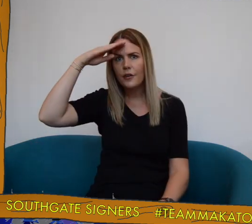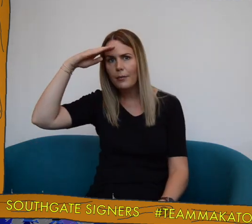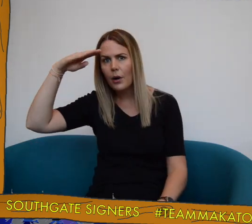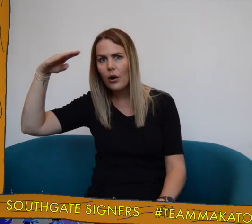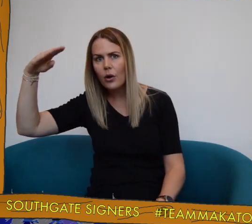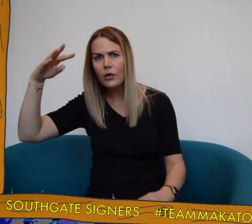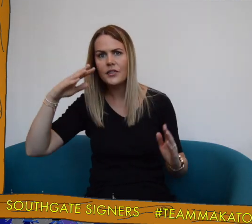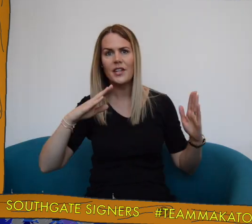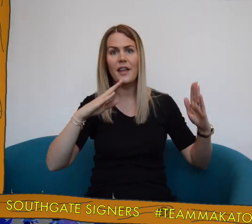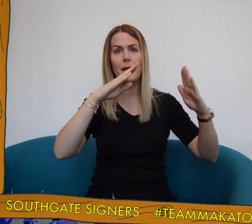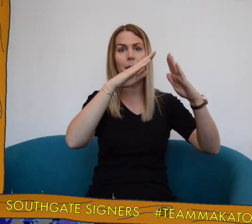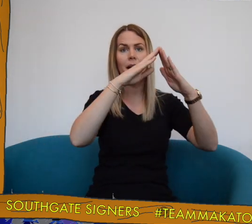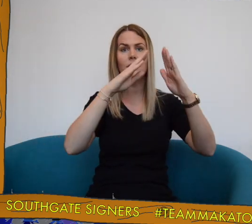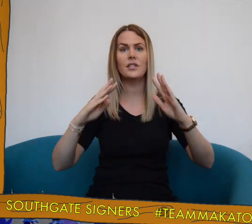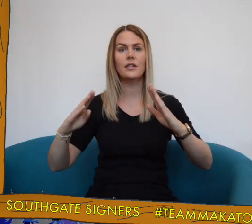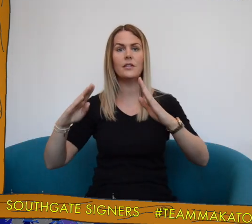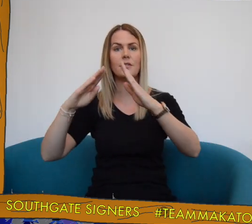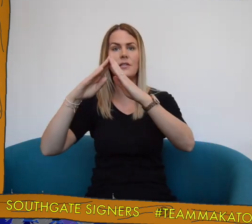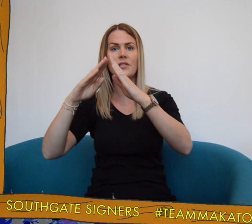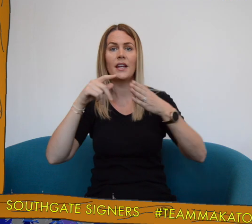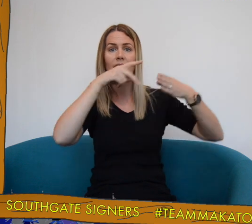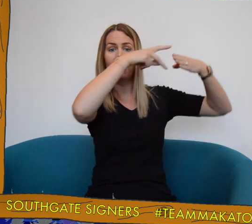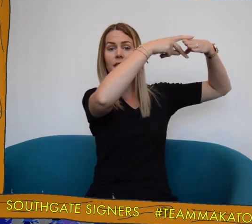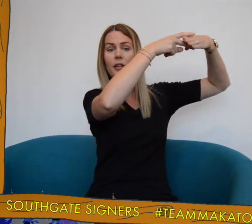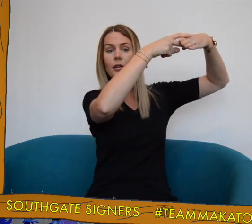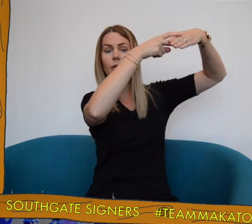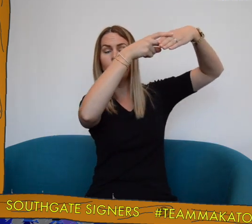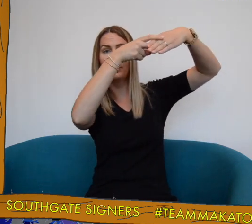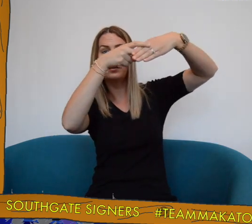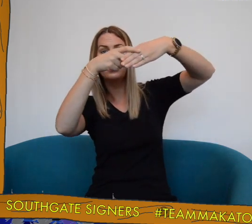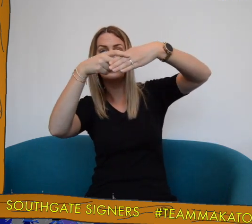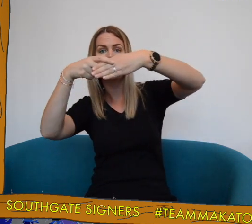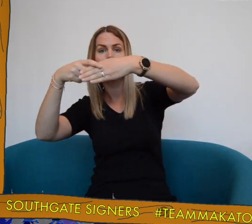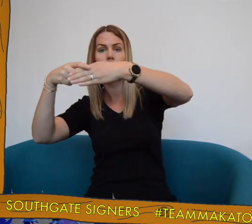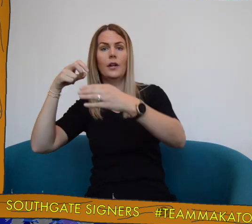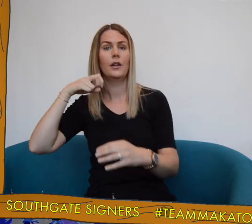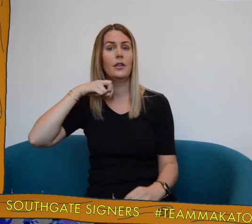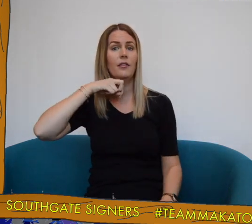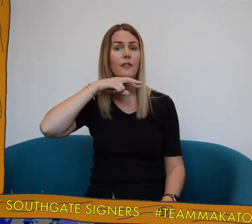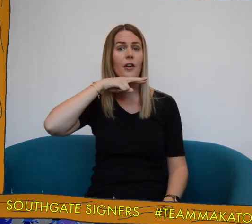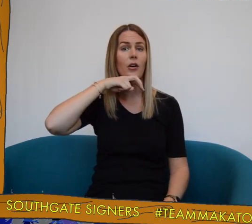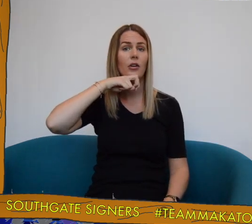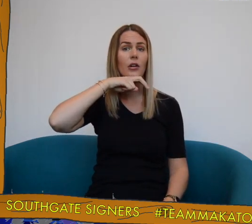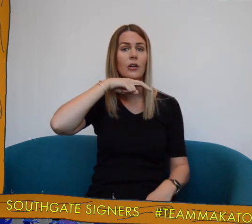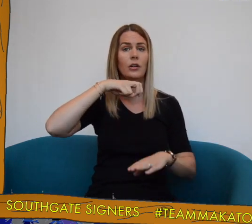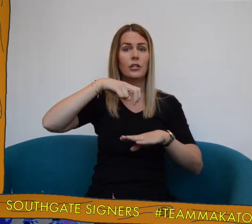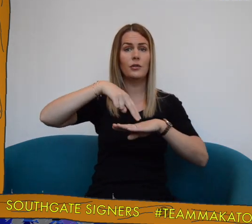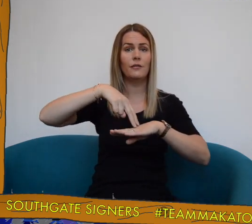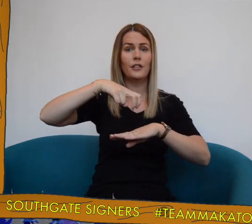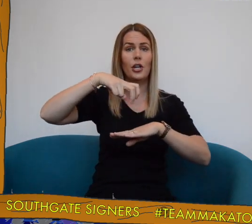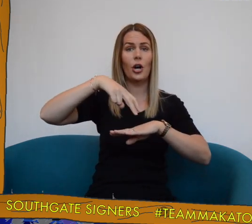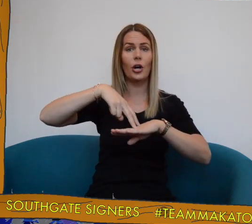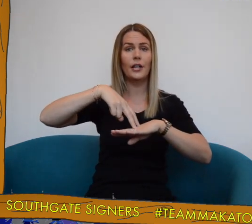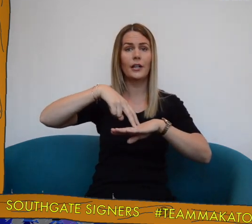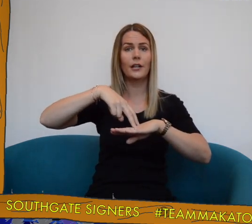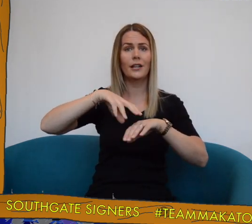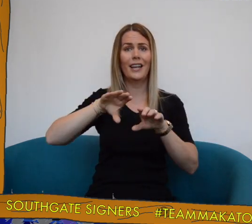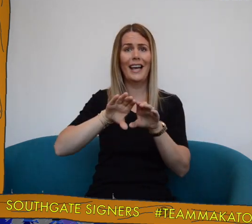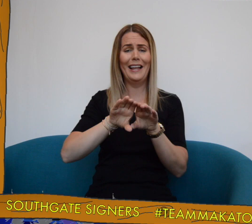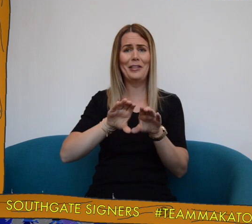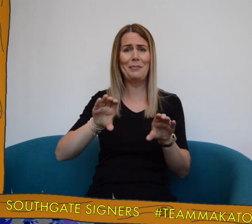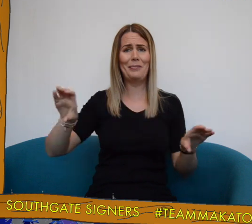Over the moors and the mountains they flew. The frog jumped for joy